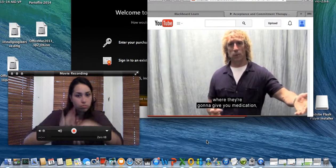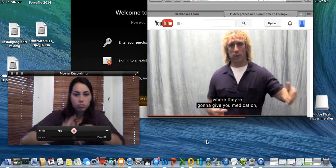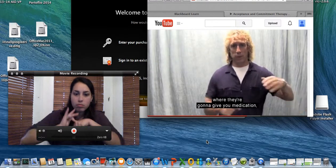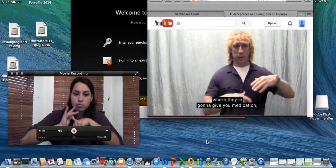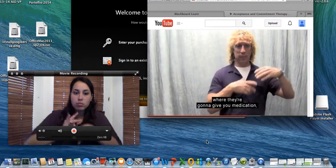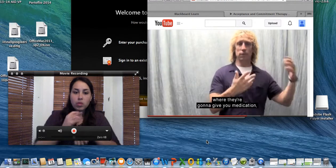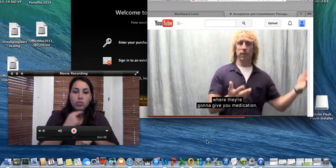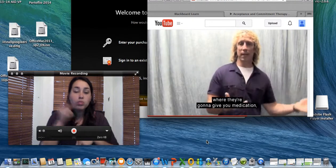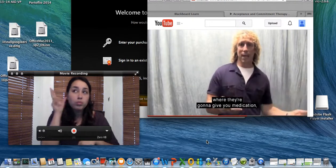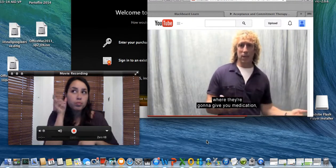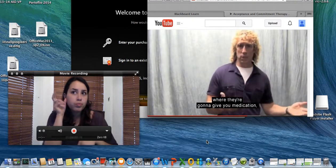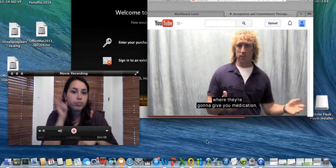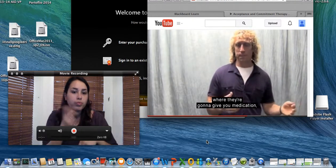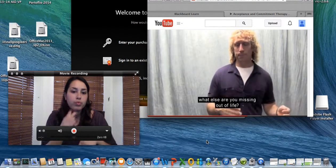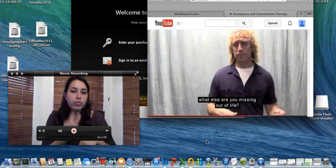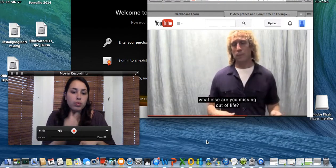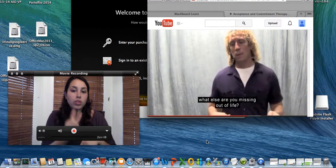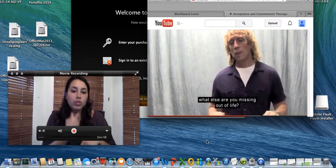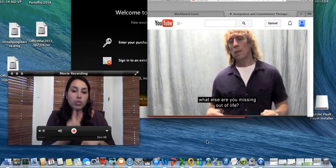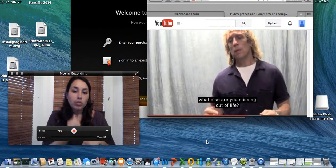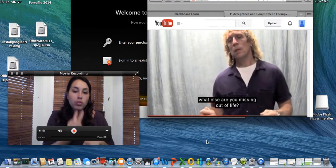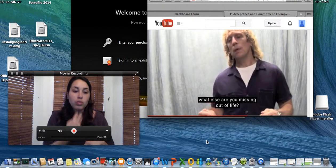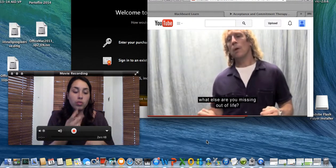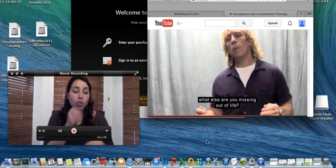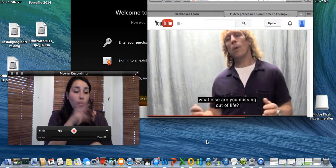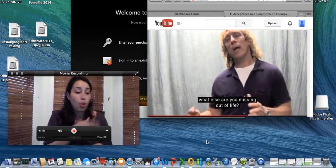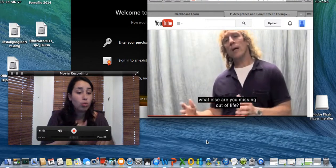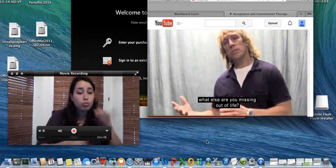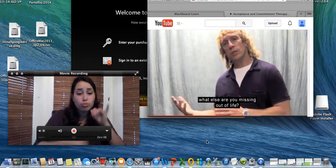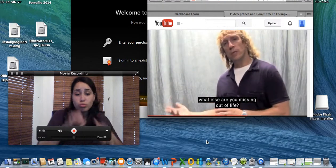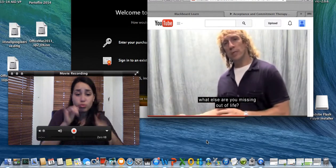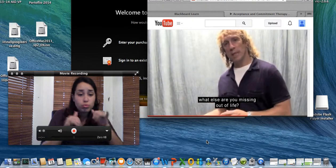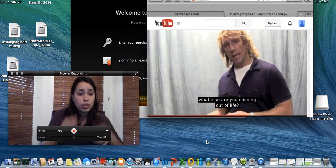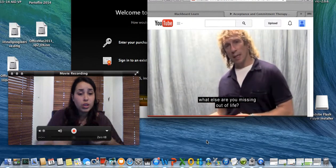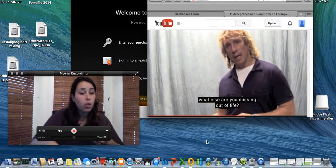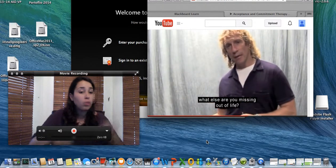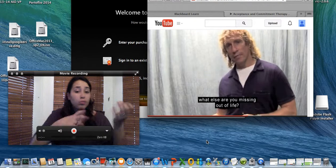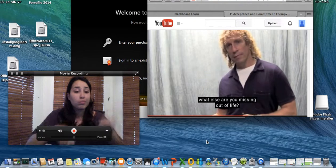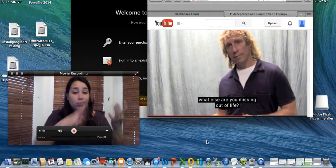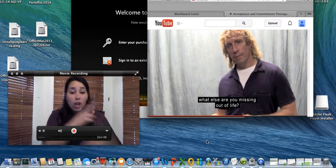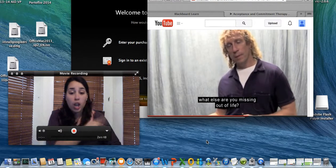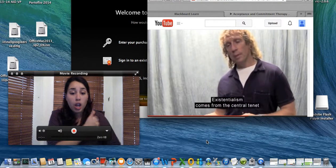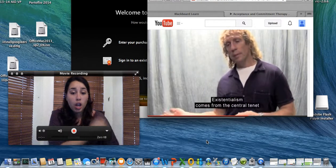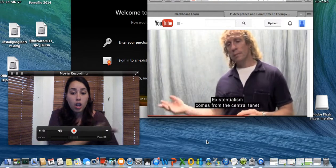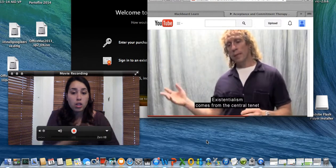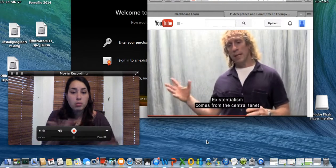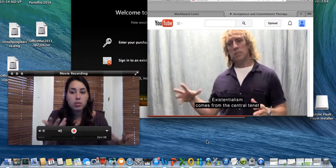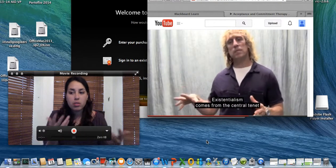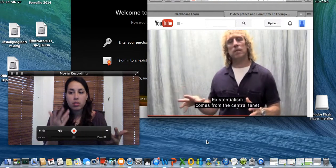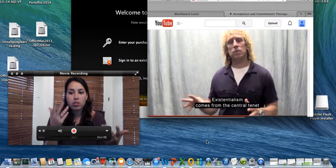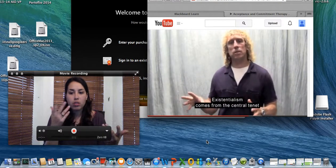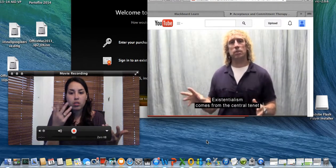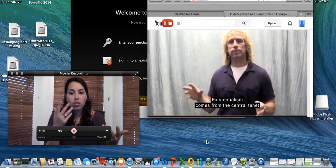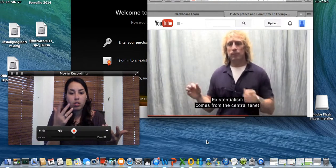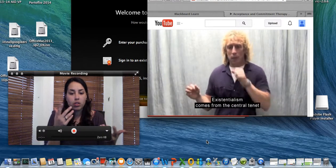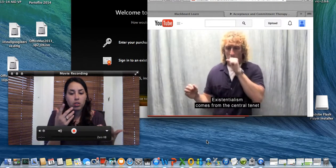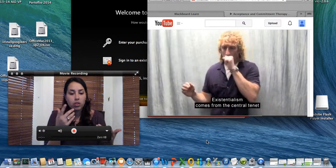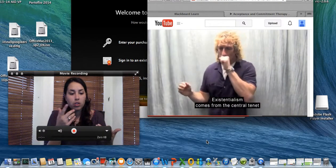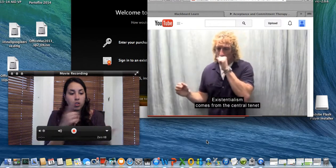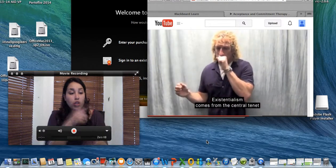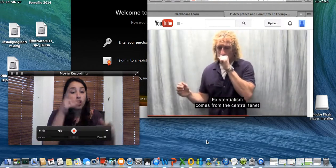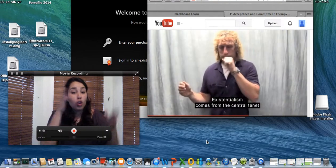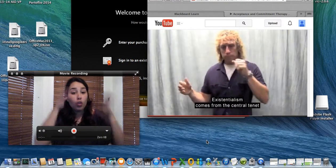rehospitalized, where they're going to give you medication, what else are you missing out of life? Existentialism